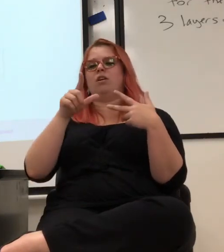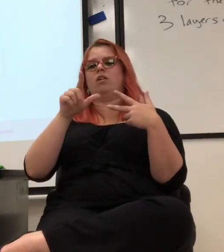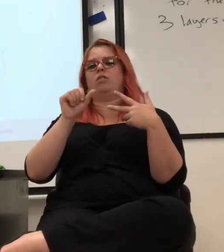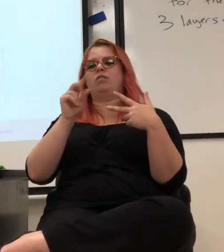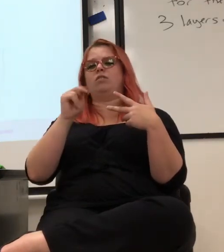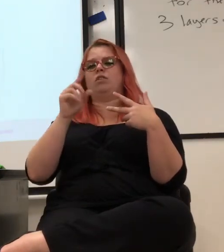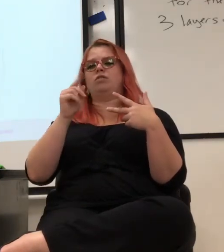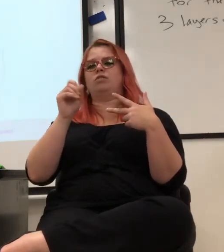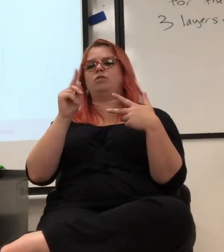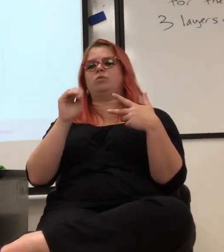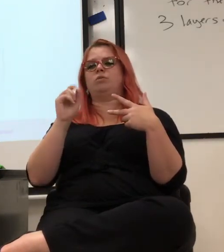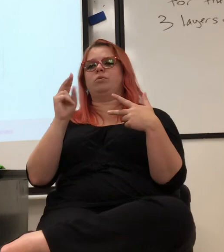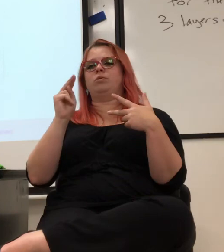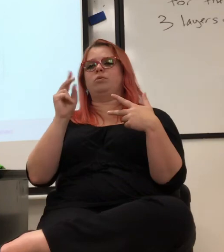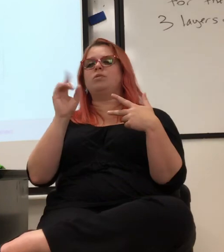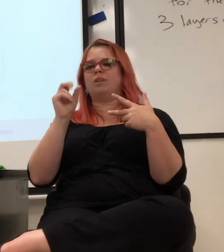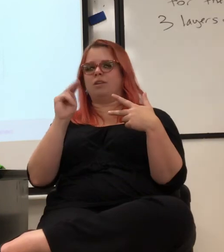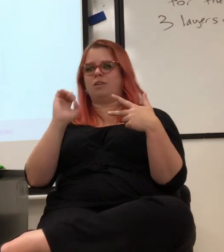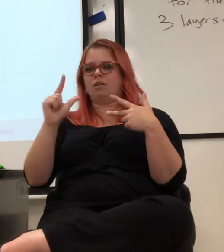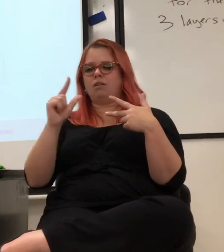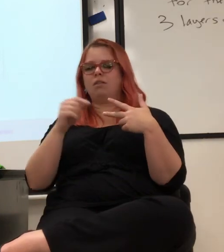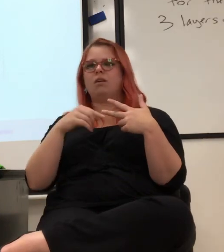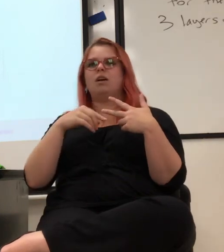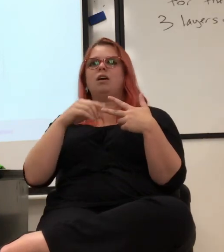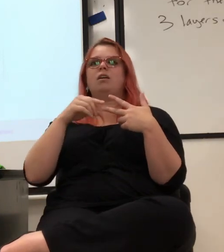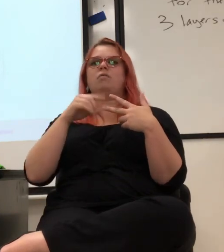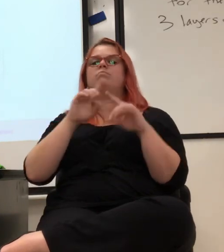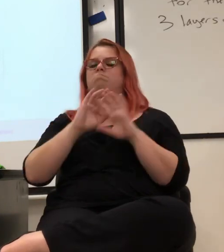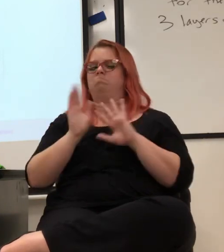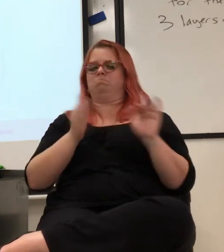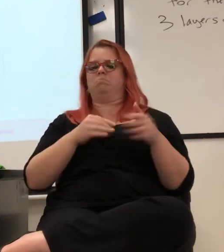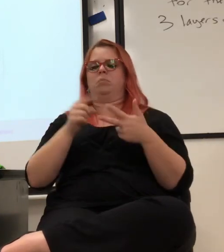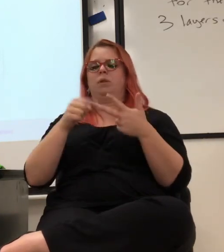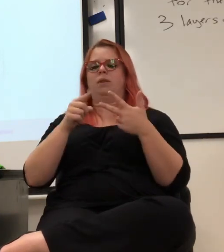oblique layer. So the innermost layer is oblique